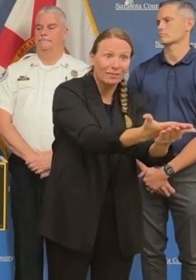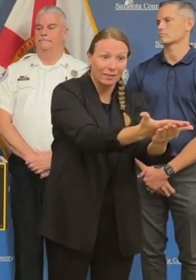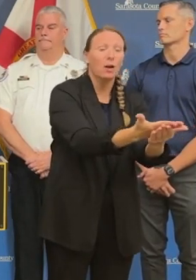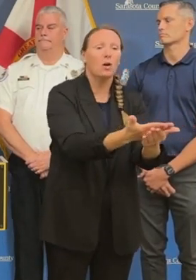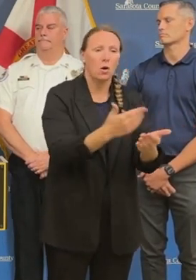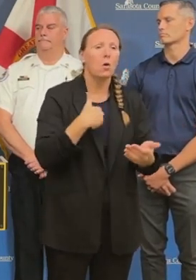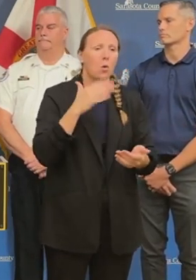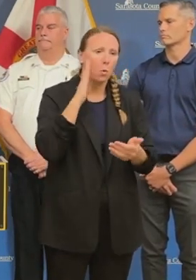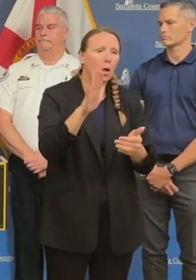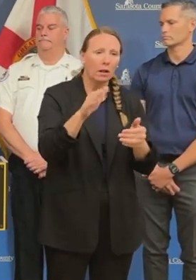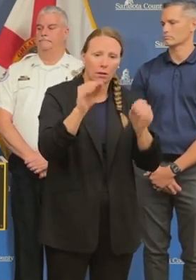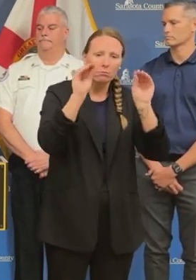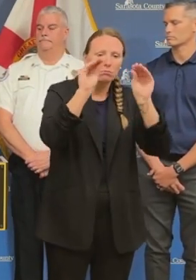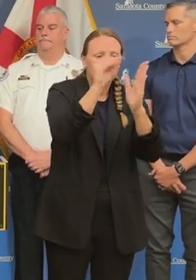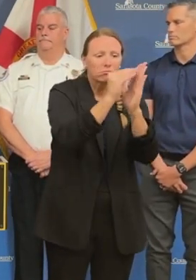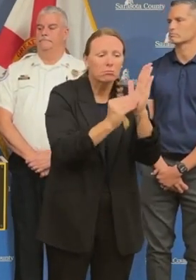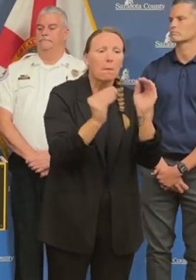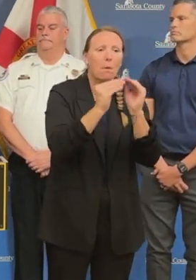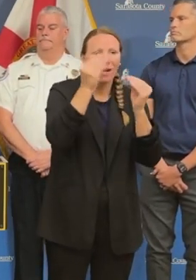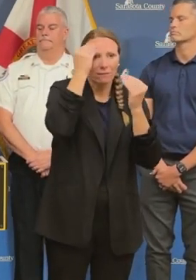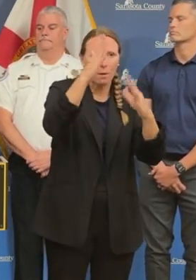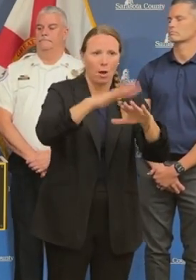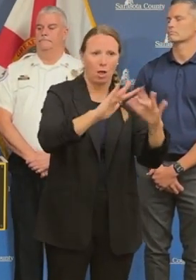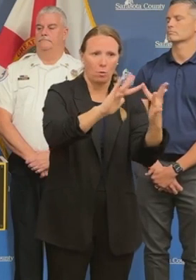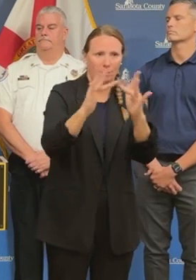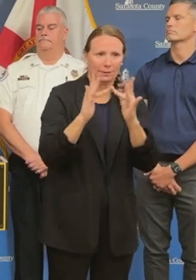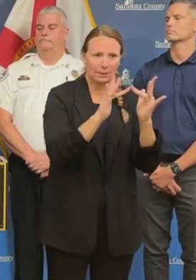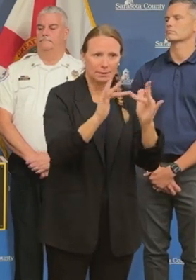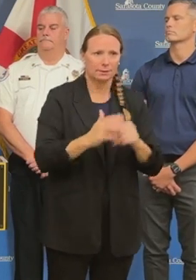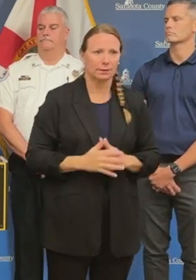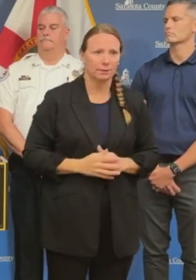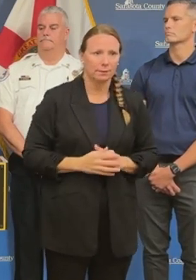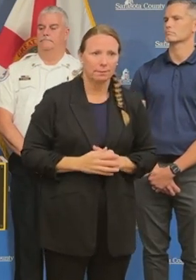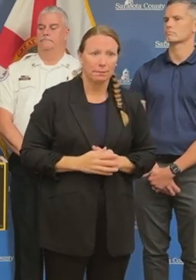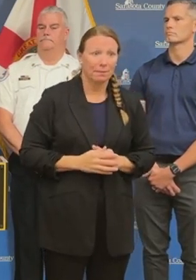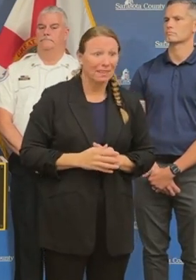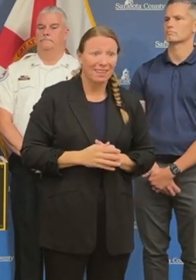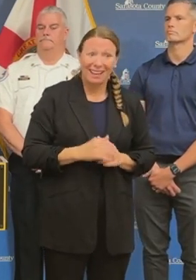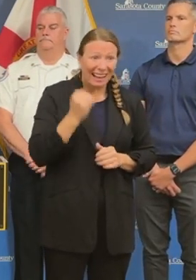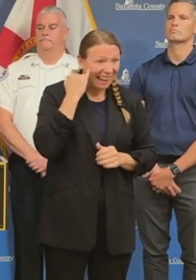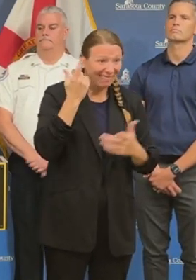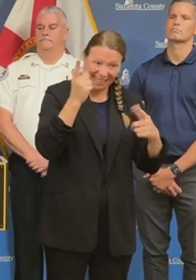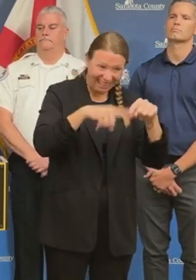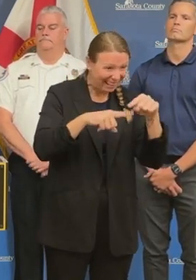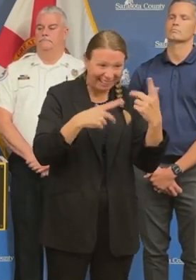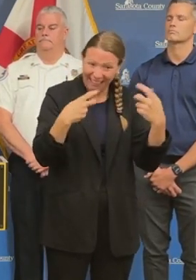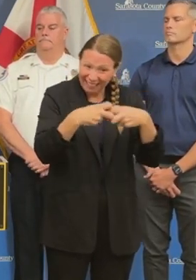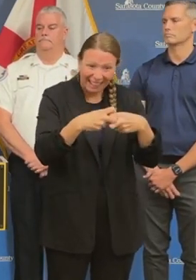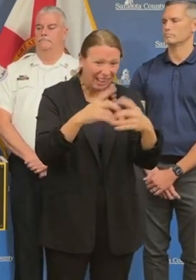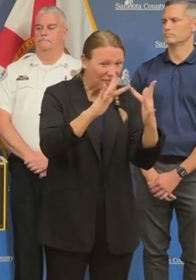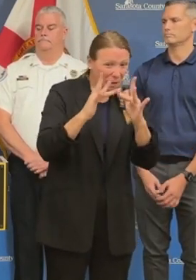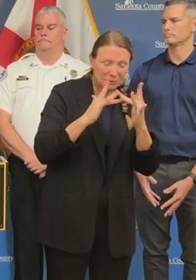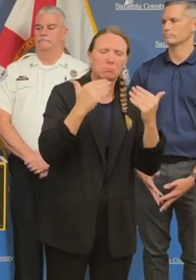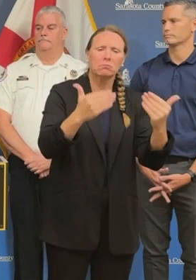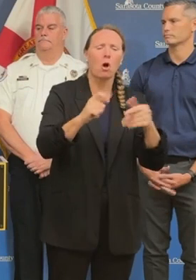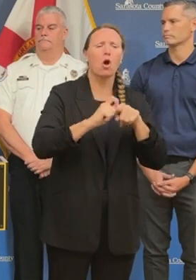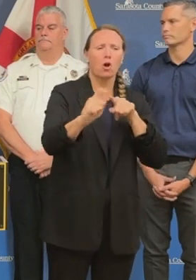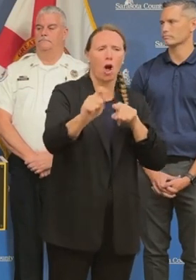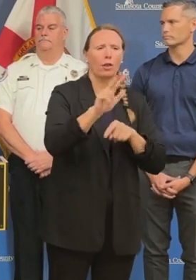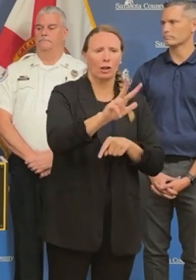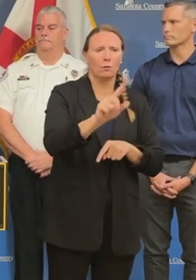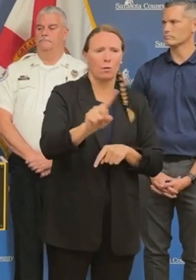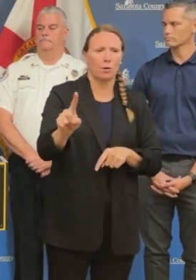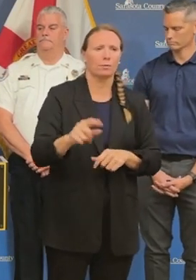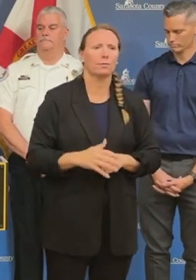need a ride or assistance, call 311 and we can come and get you to a rally point if needed. We don't want any barriers for